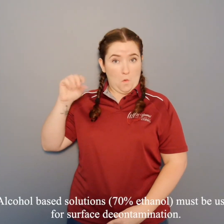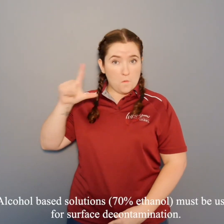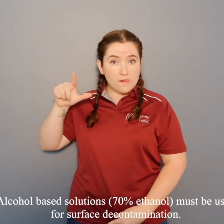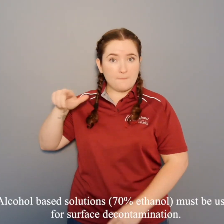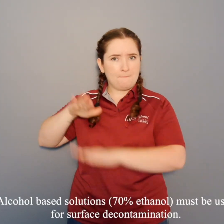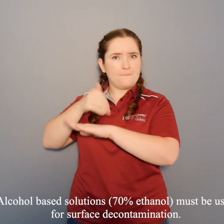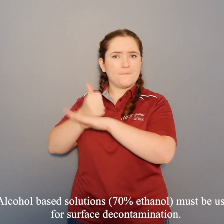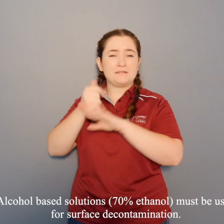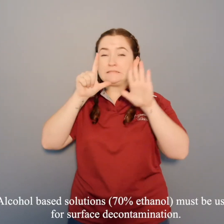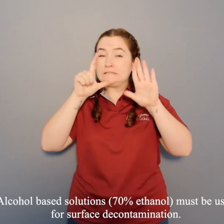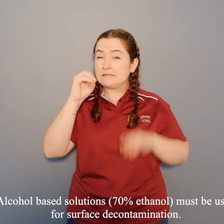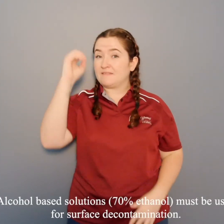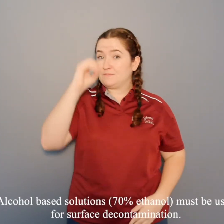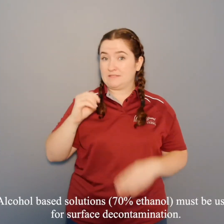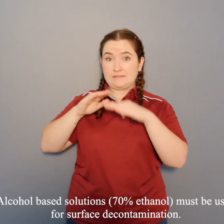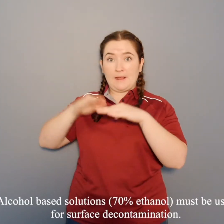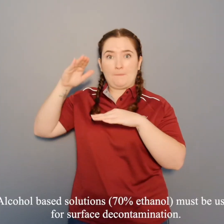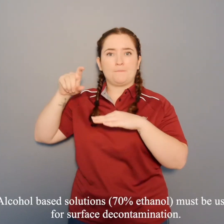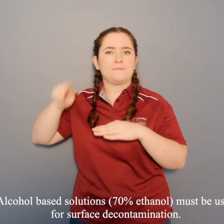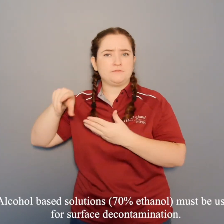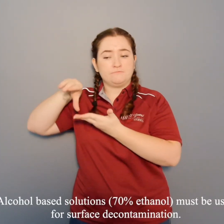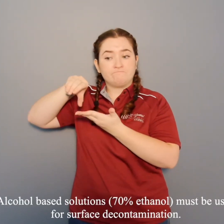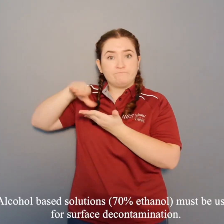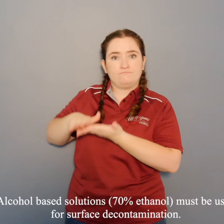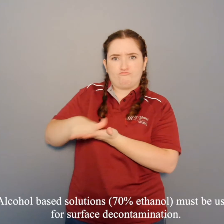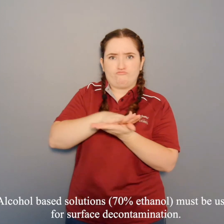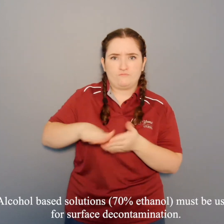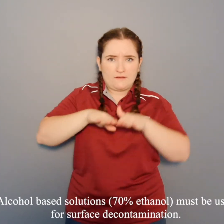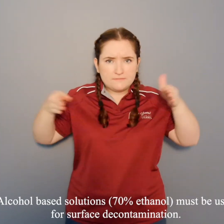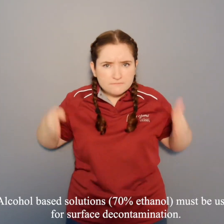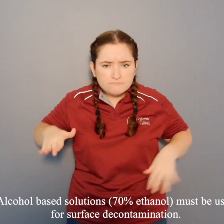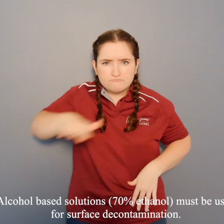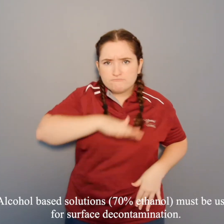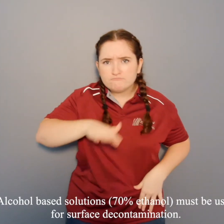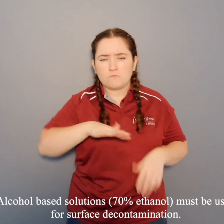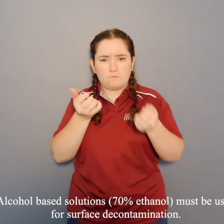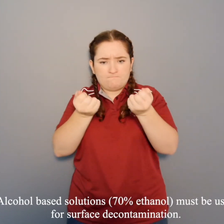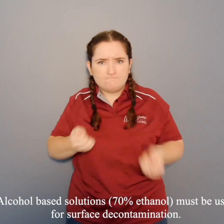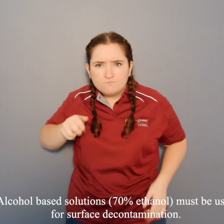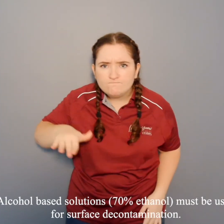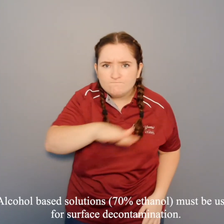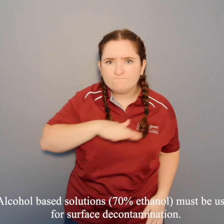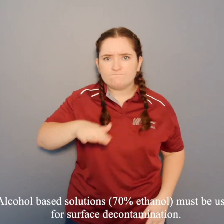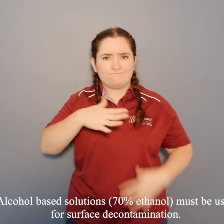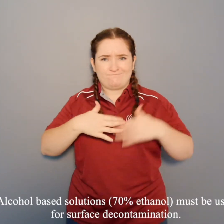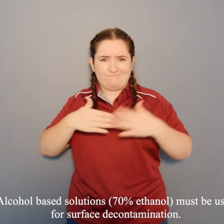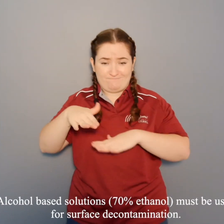Alcohol-based solutions, for example 70% ethanol, must be used when we decontaminate